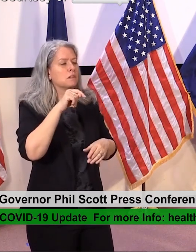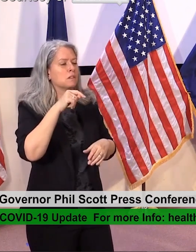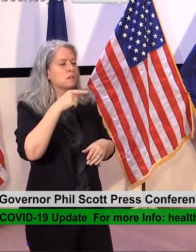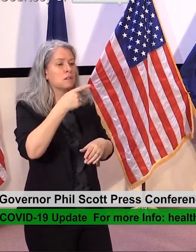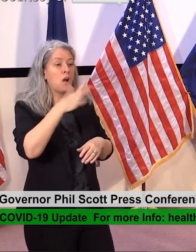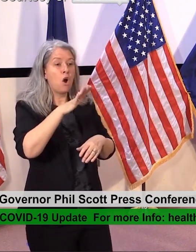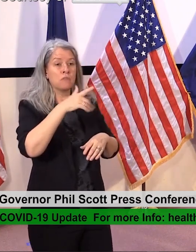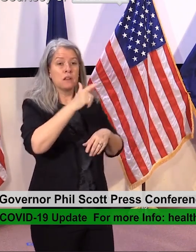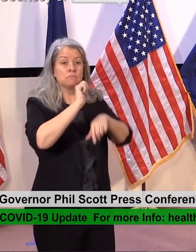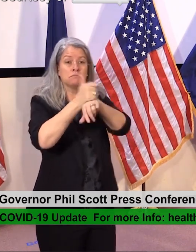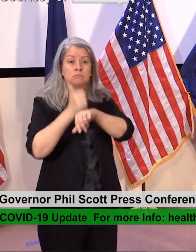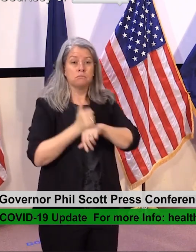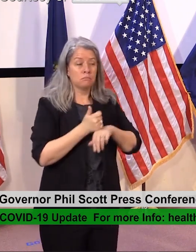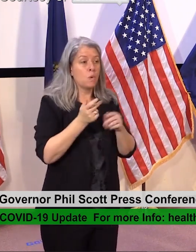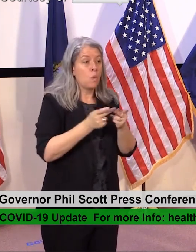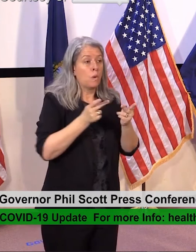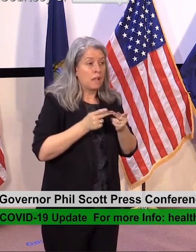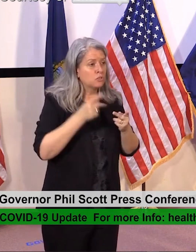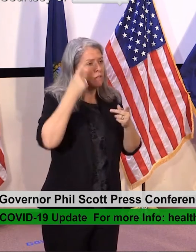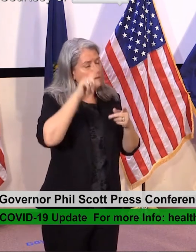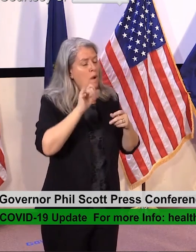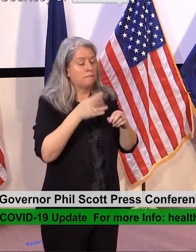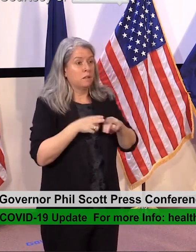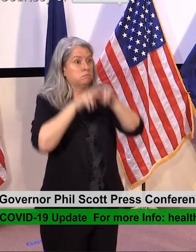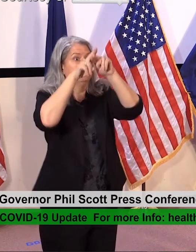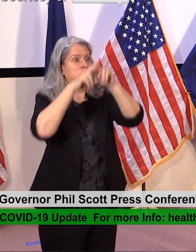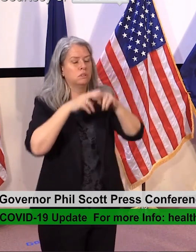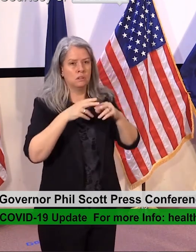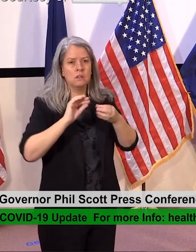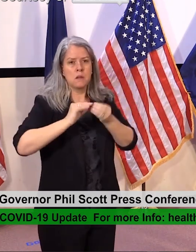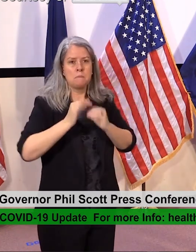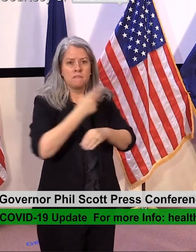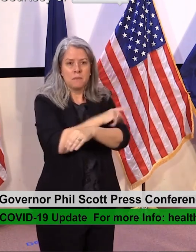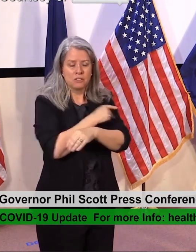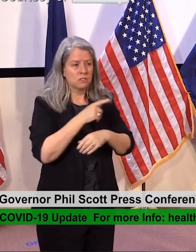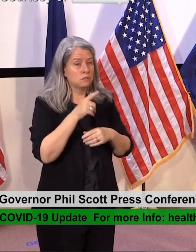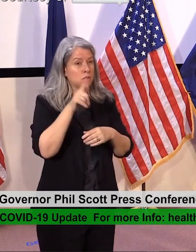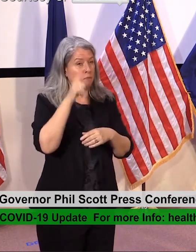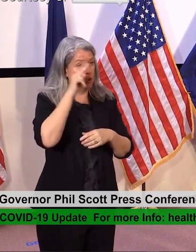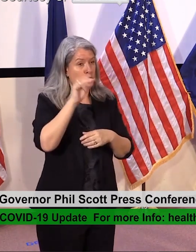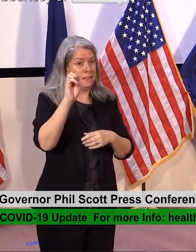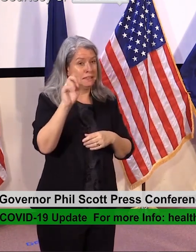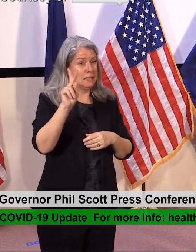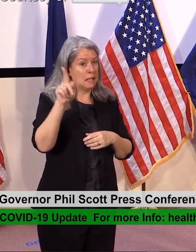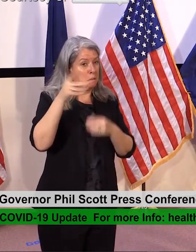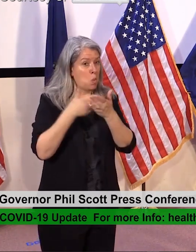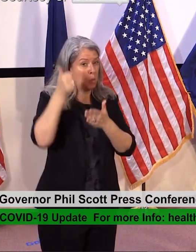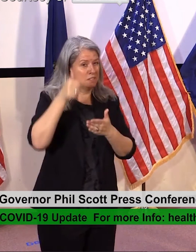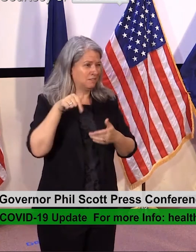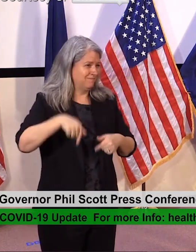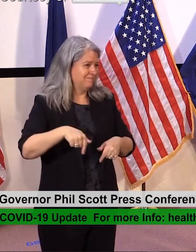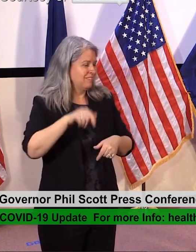to receive patients in the event of a surge of cases, the closest to the Northeast Kingdom that's been identified is